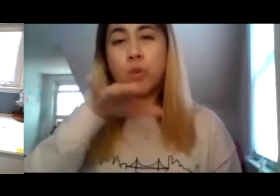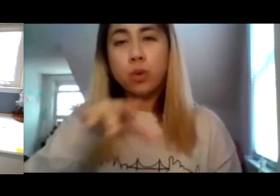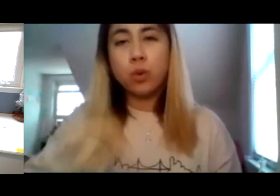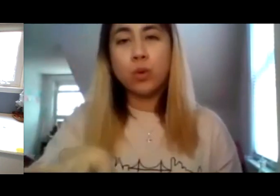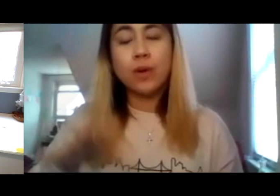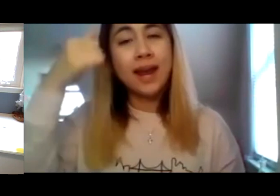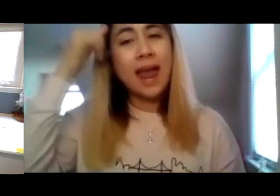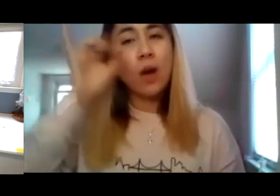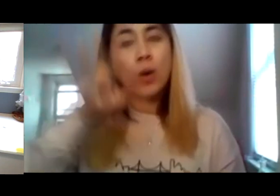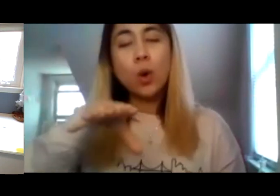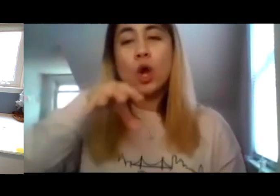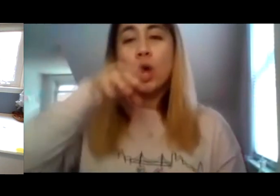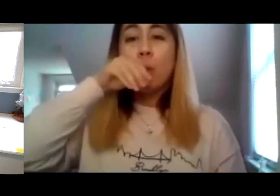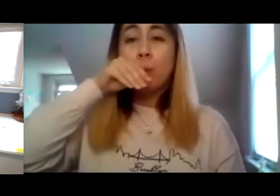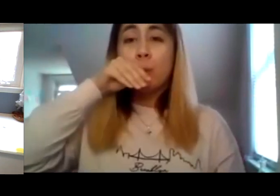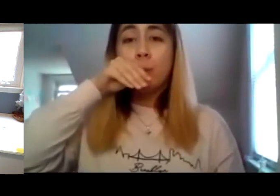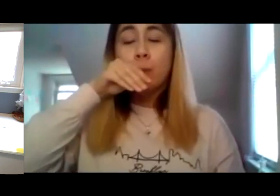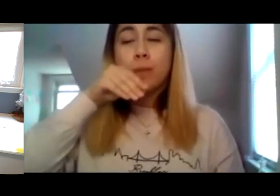So our cow, we breathe in.